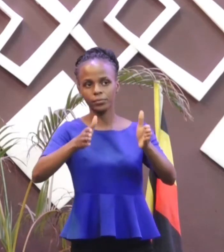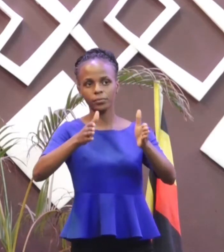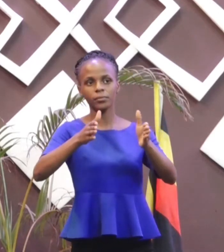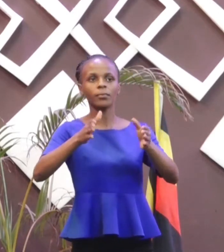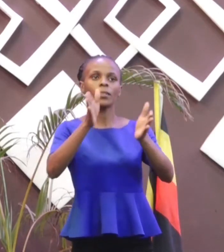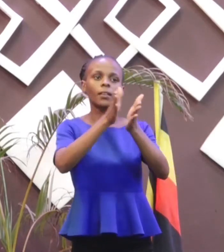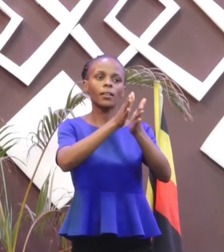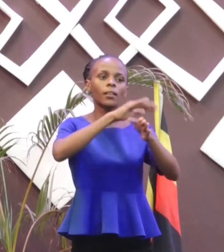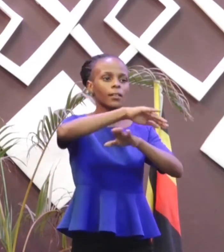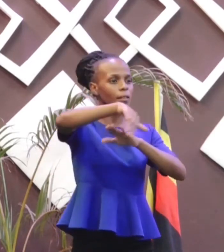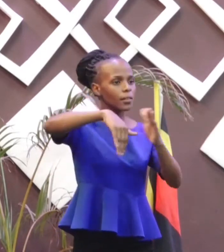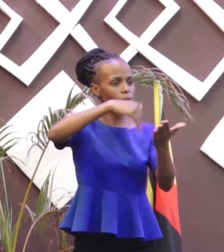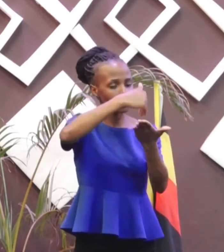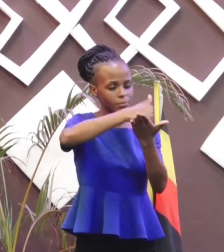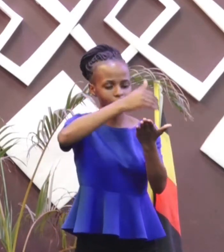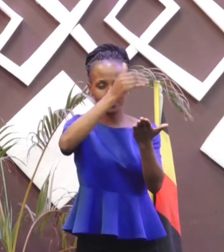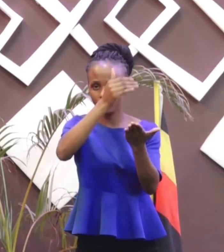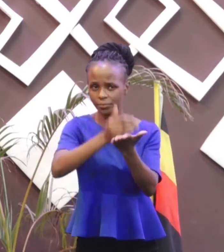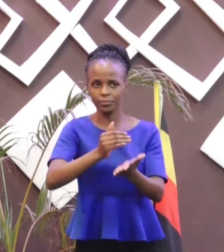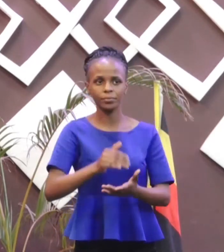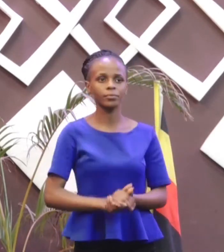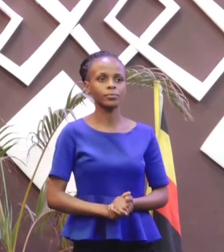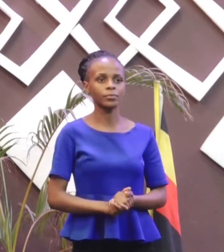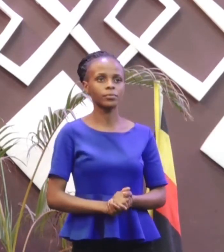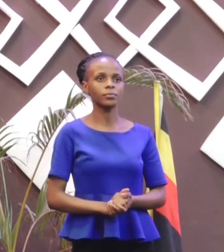The department is on now. And all the different